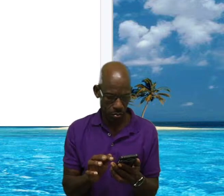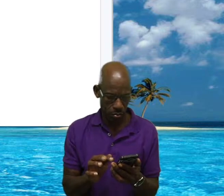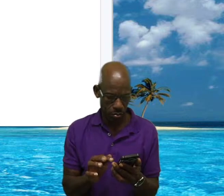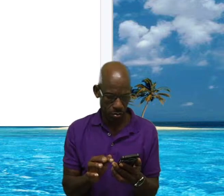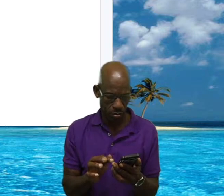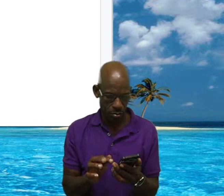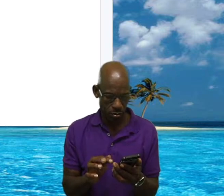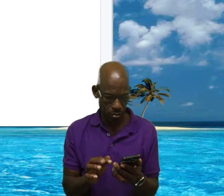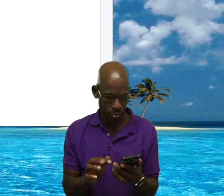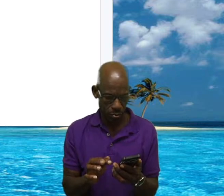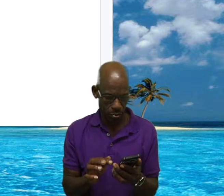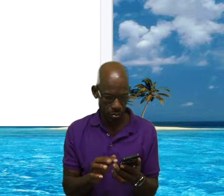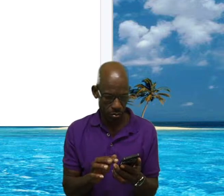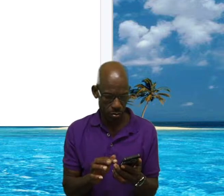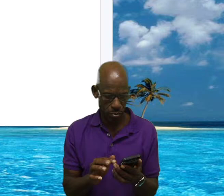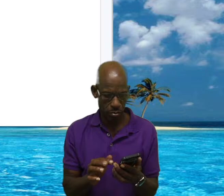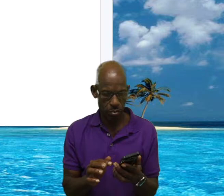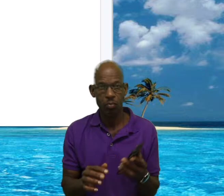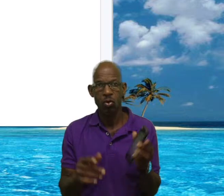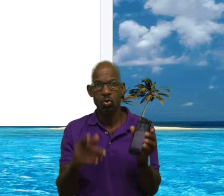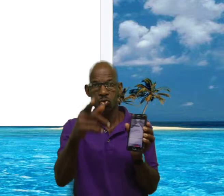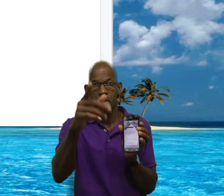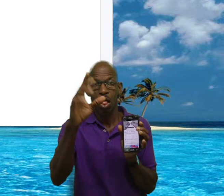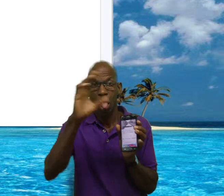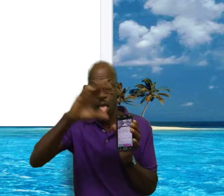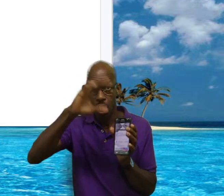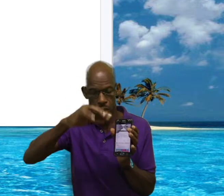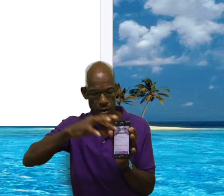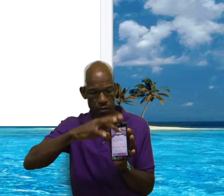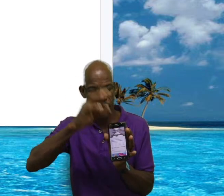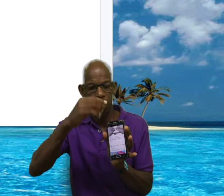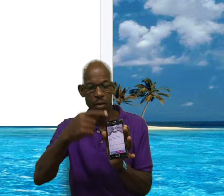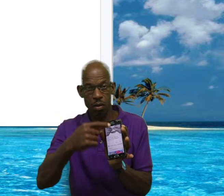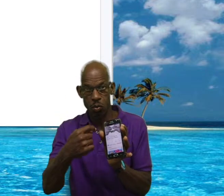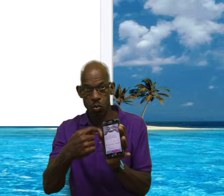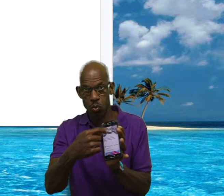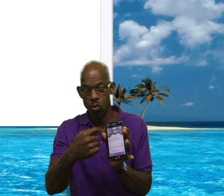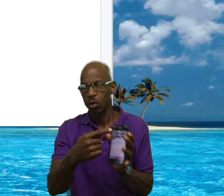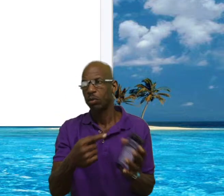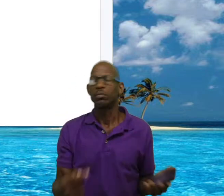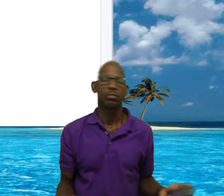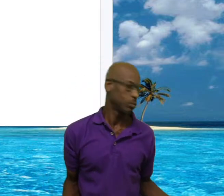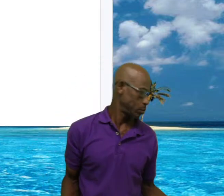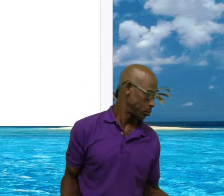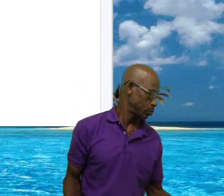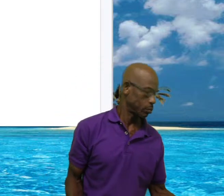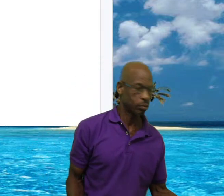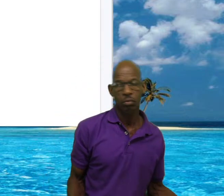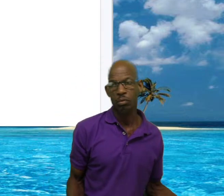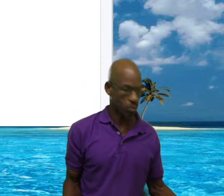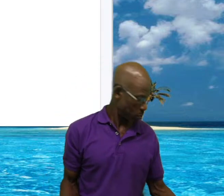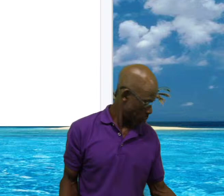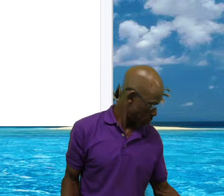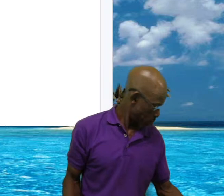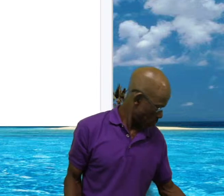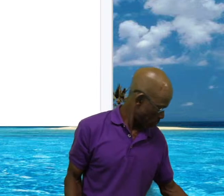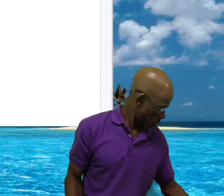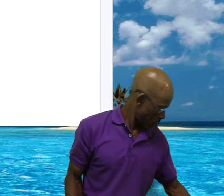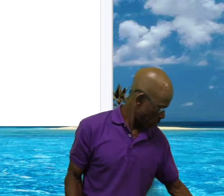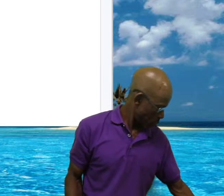the words by how you move. So you have one. When I'm moving and I'm dancing, okay, Sabriki, I see your hand is up. You